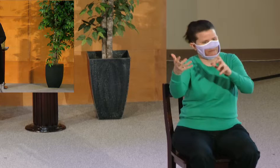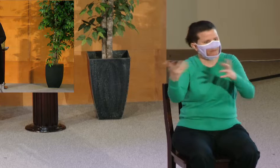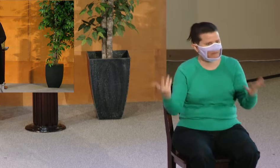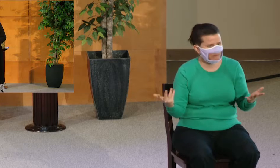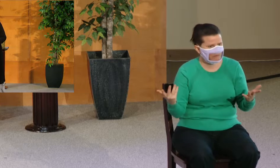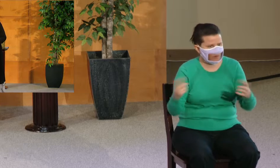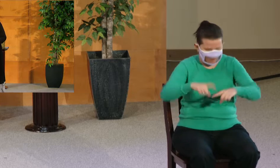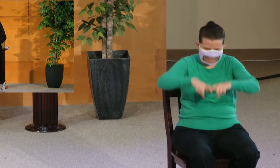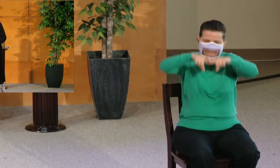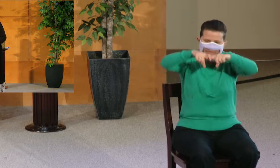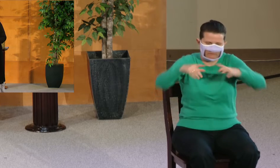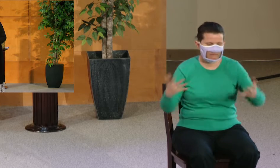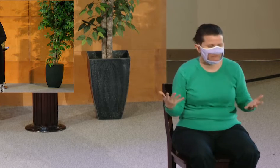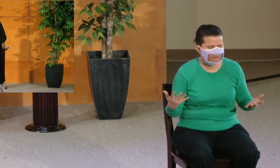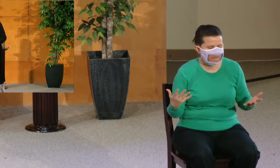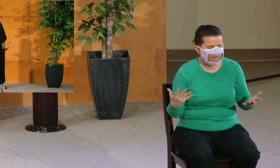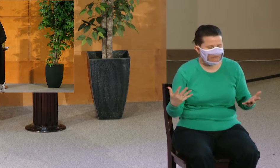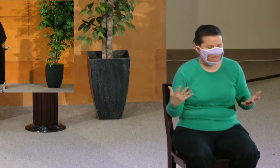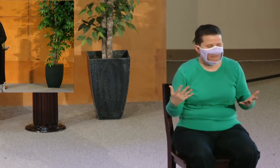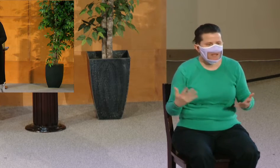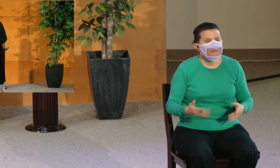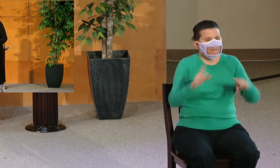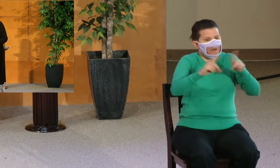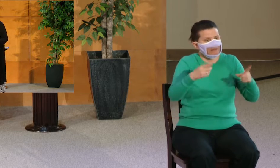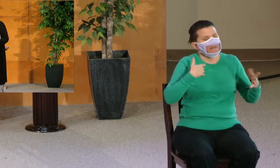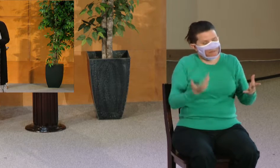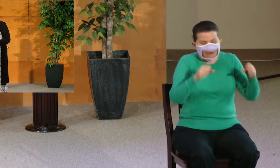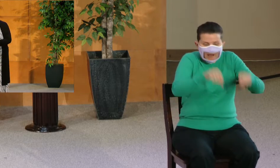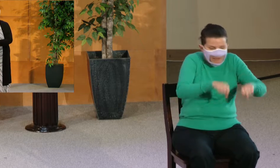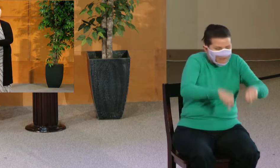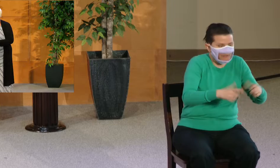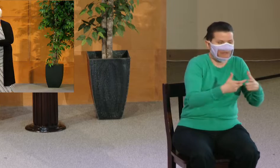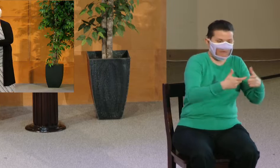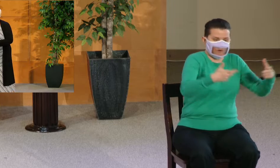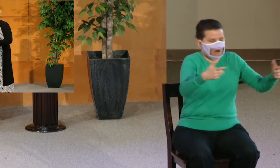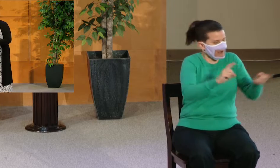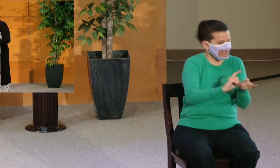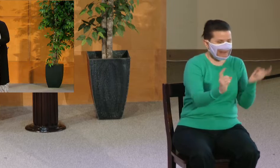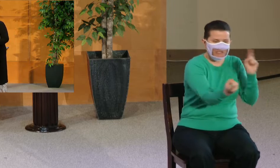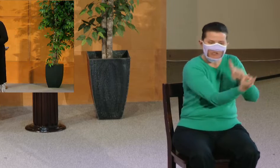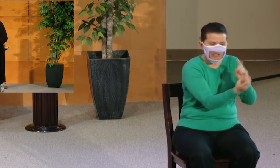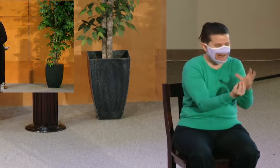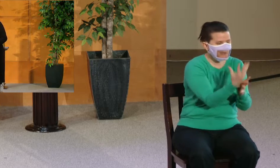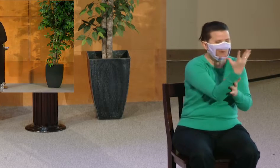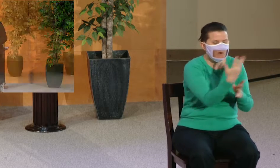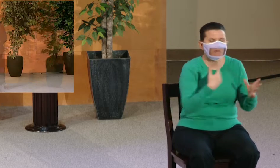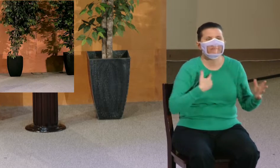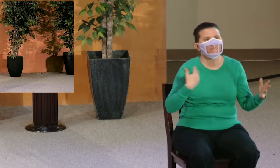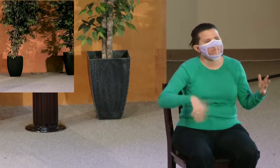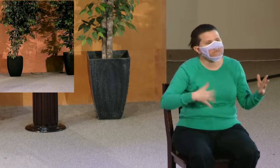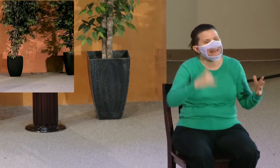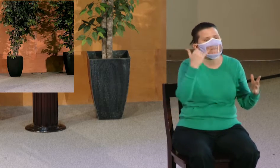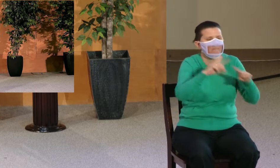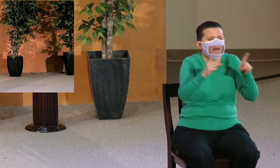possibilities. If we allow it. If we allow it. In the book, Finding Yourself in Transition, Brummett